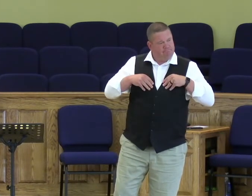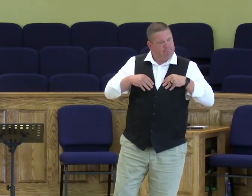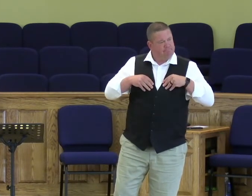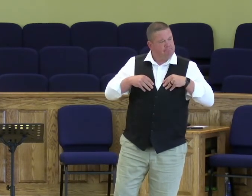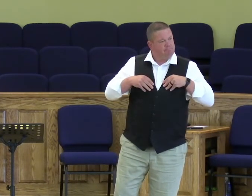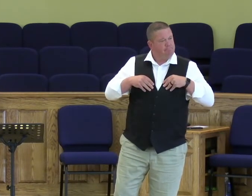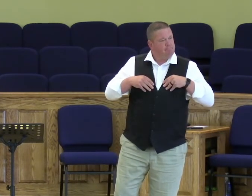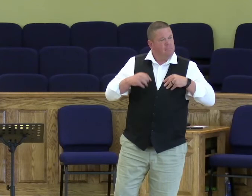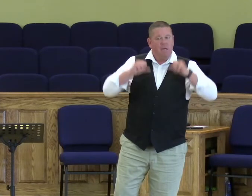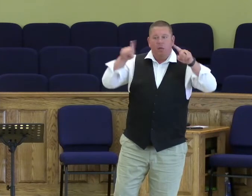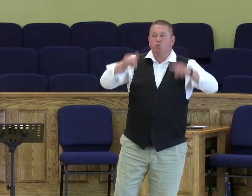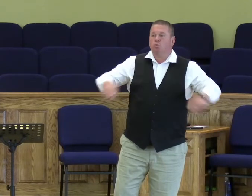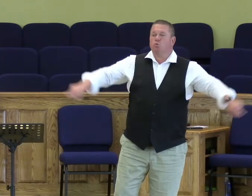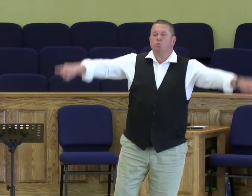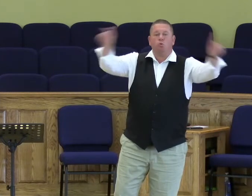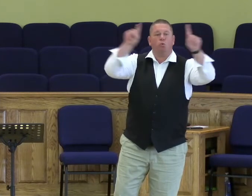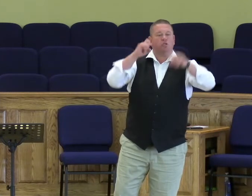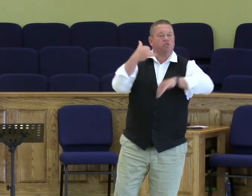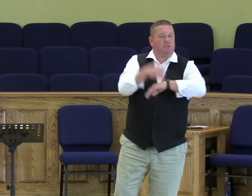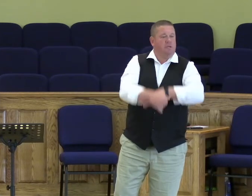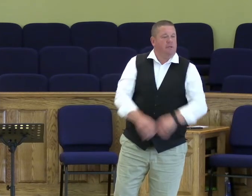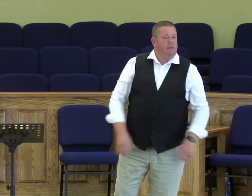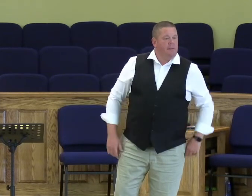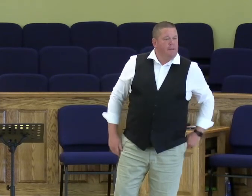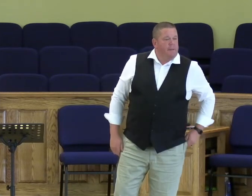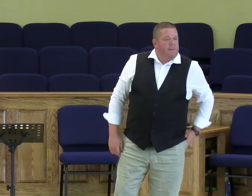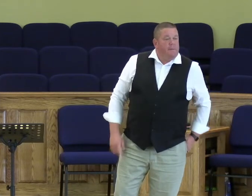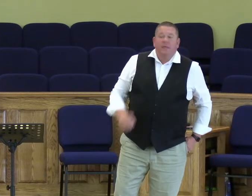it. So can I ask you a question tonight?